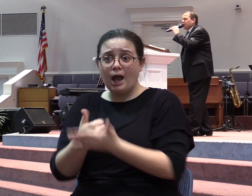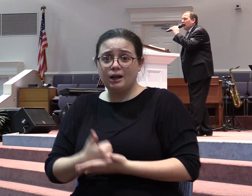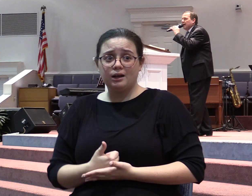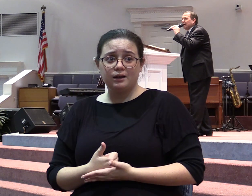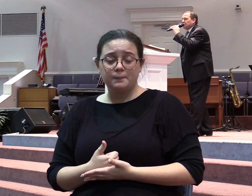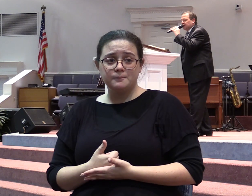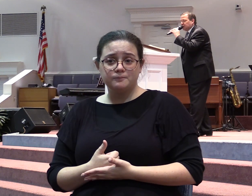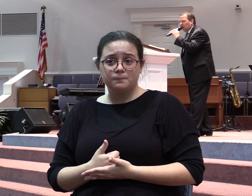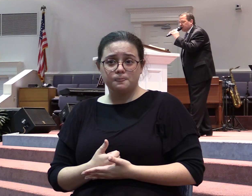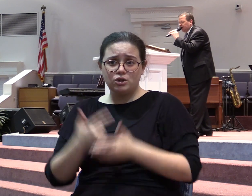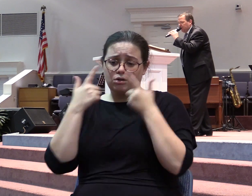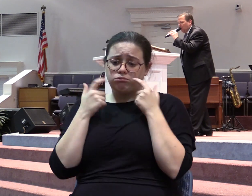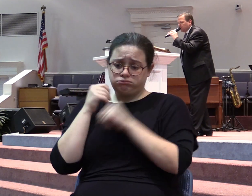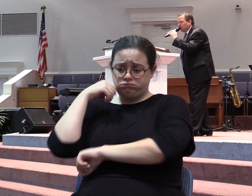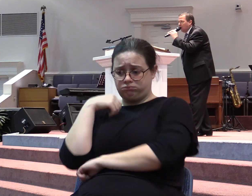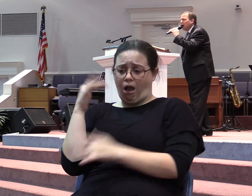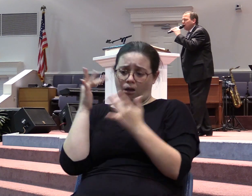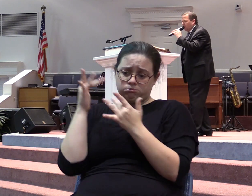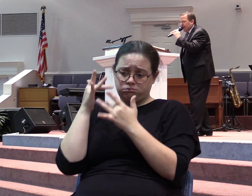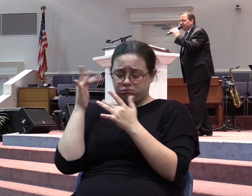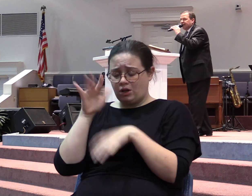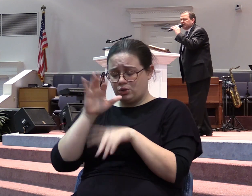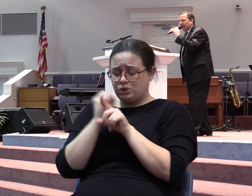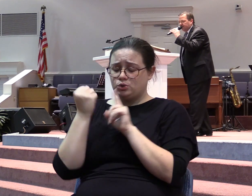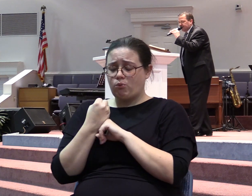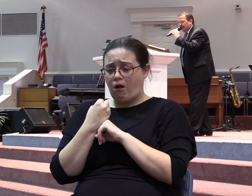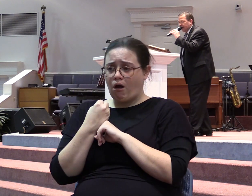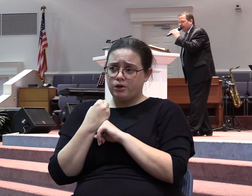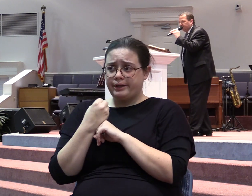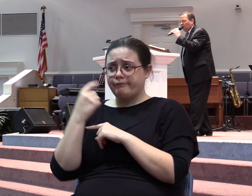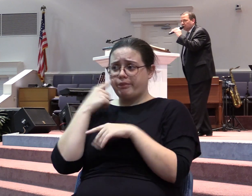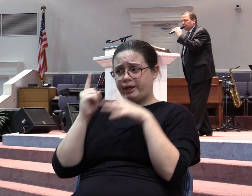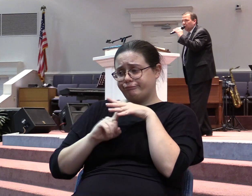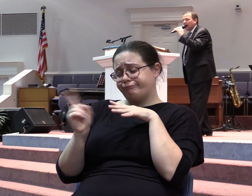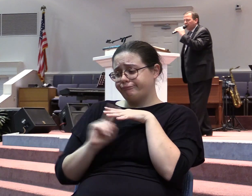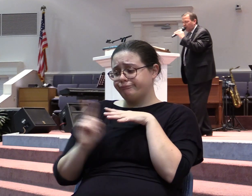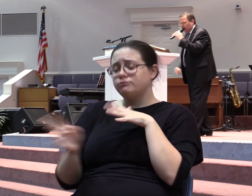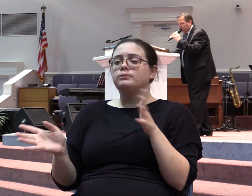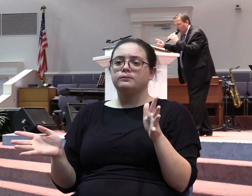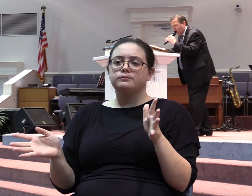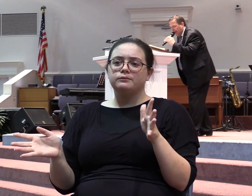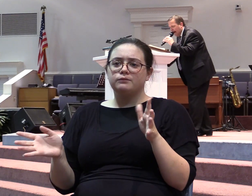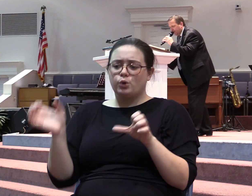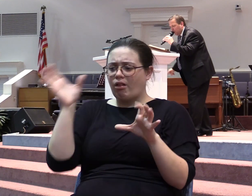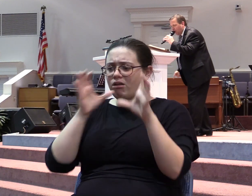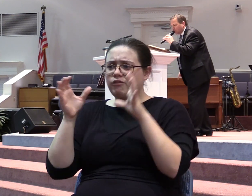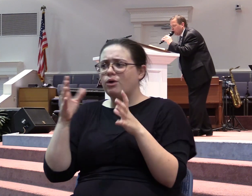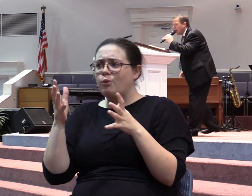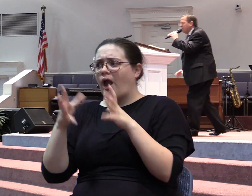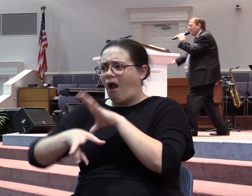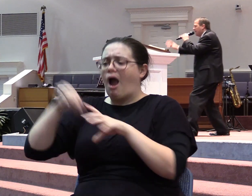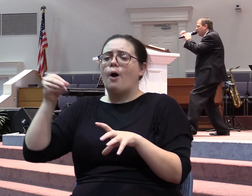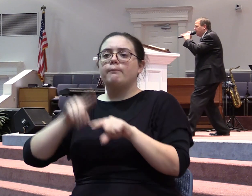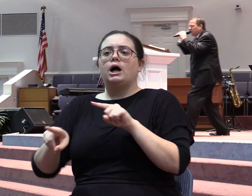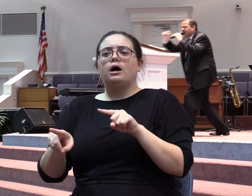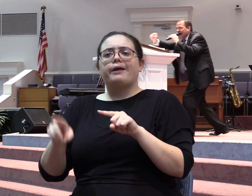You can come out of your situation if you want to. You can have an escape mentality if you want to. You can look for a way out if you want to.